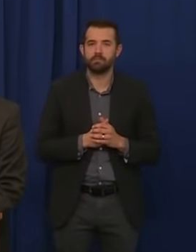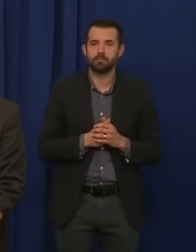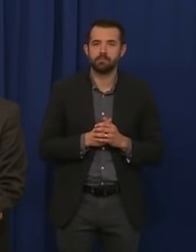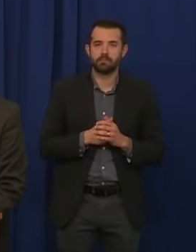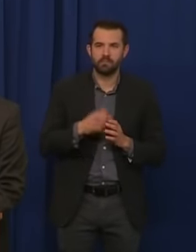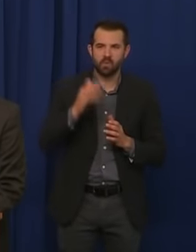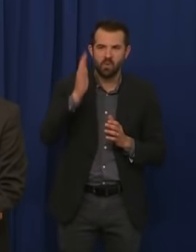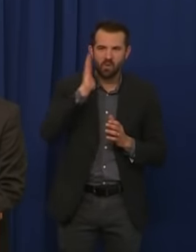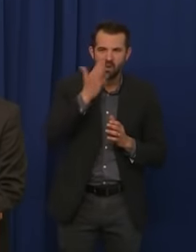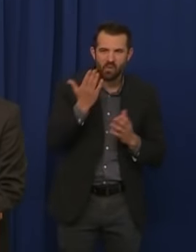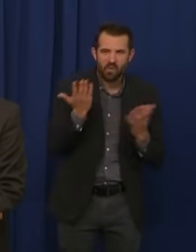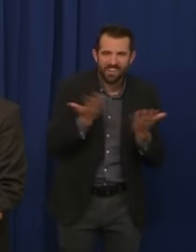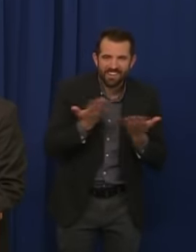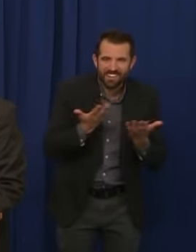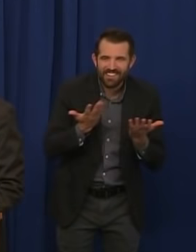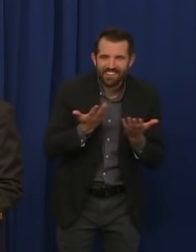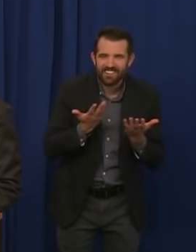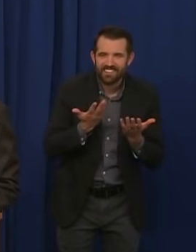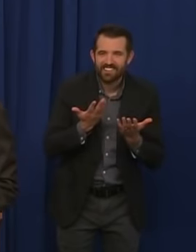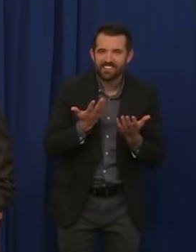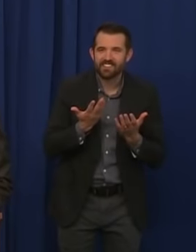then?